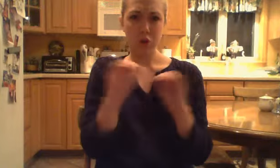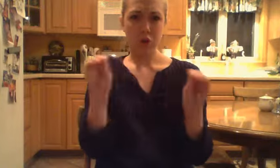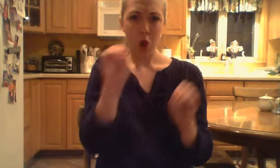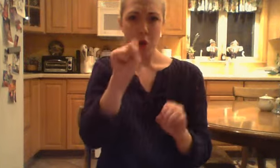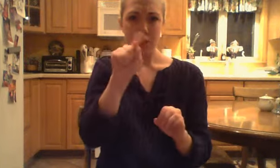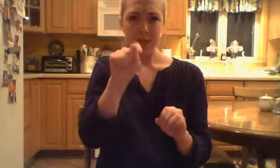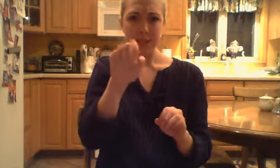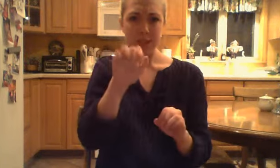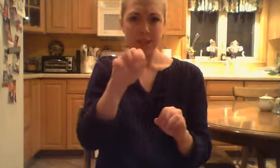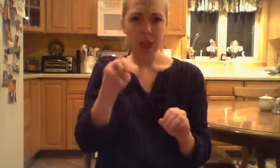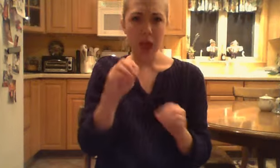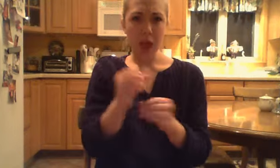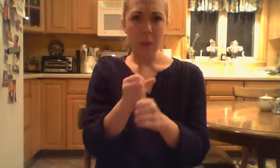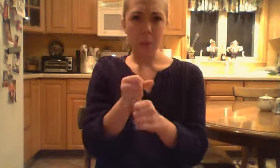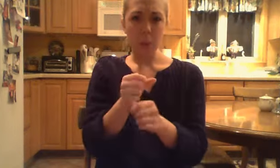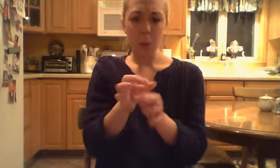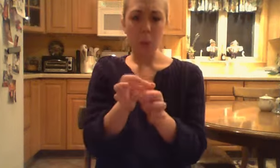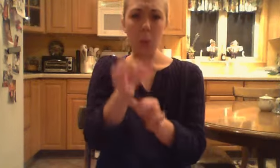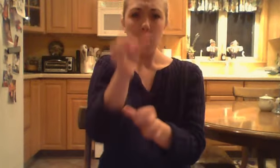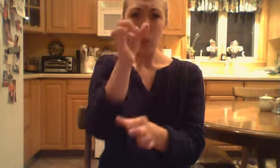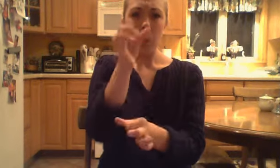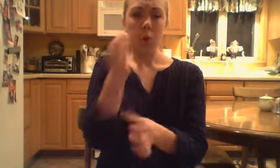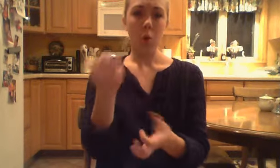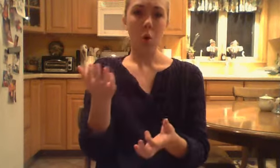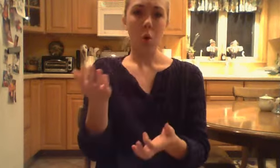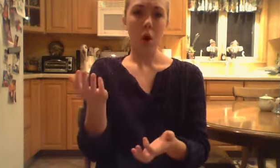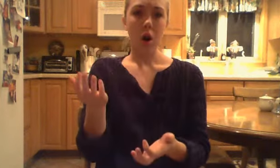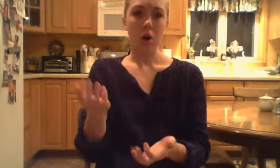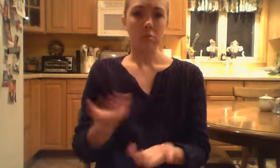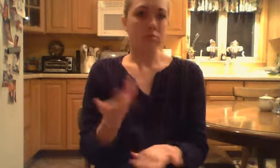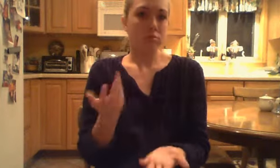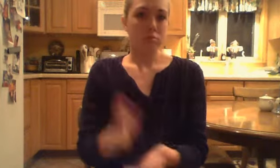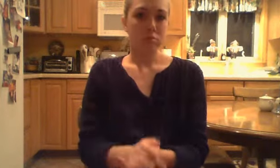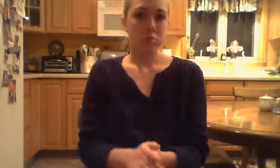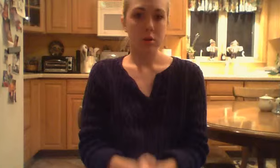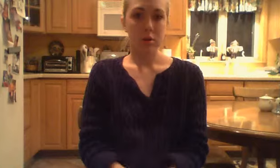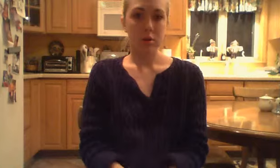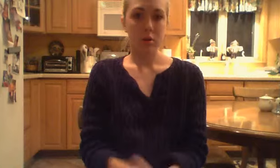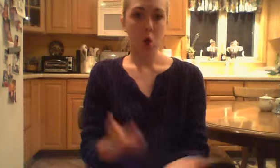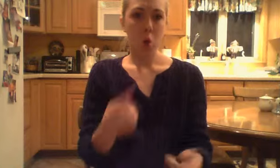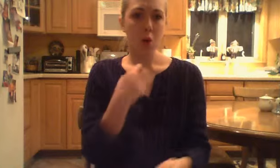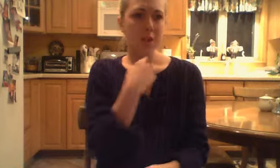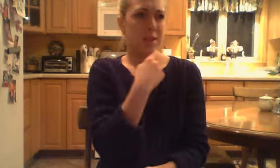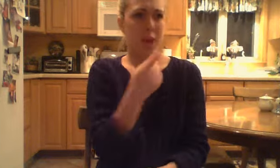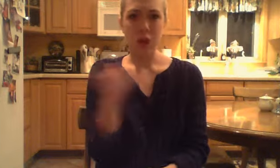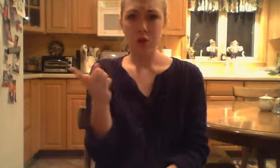anything to show you details of the flower. What tells you that this is a flower, Andra, or Adam?